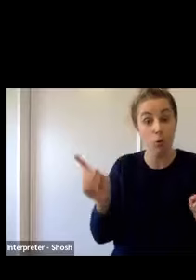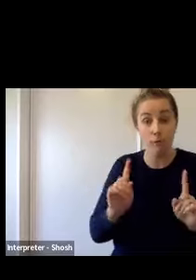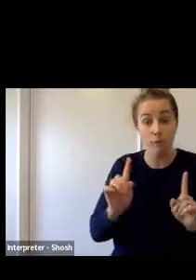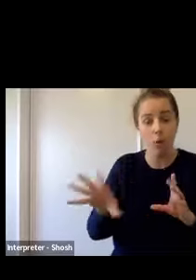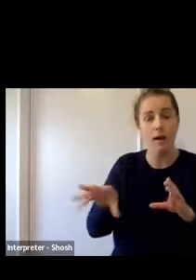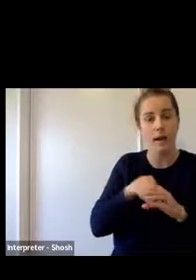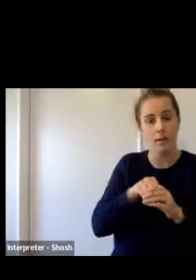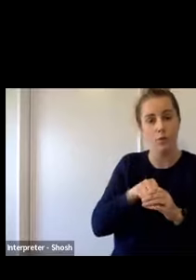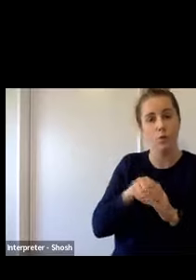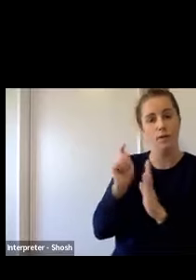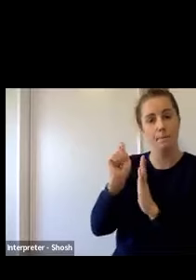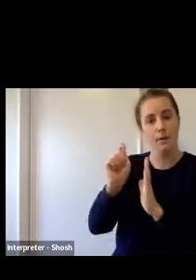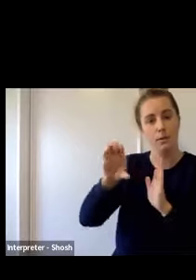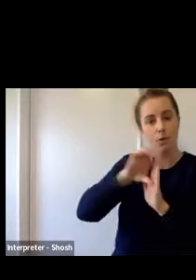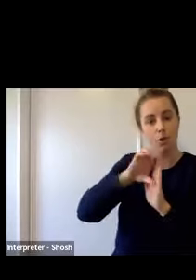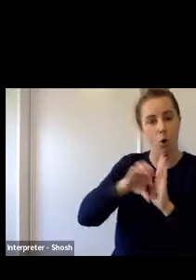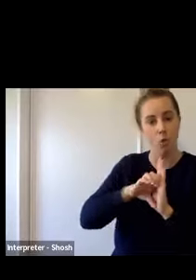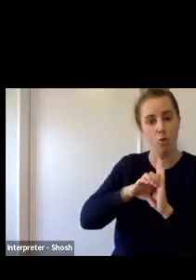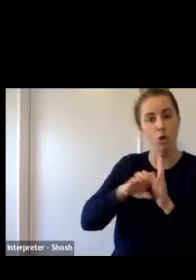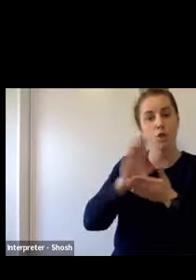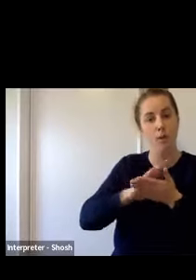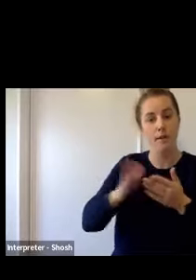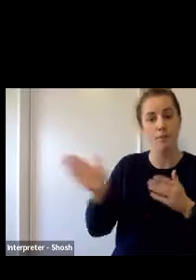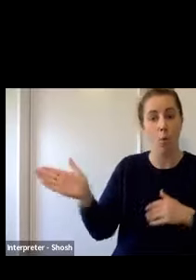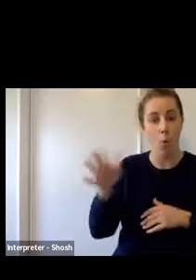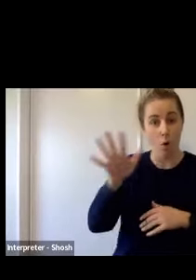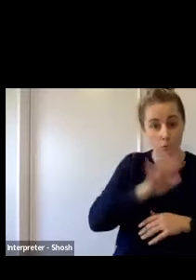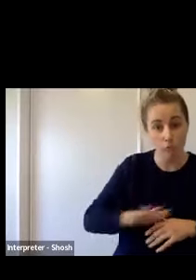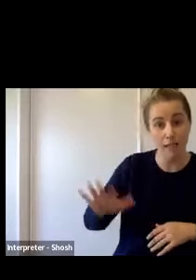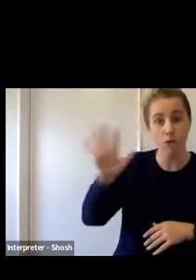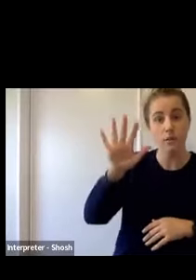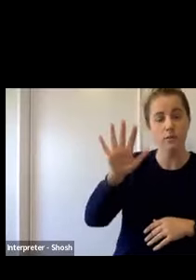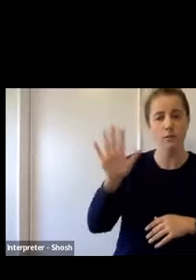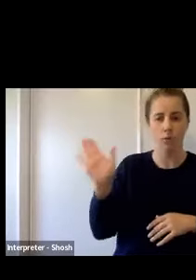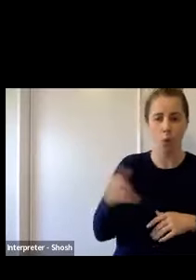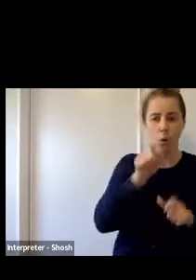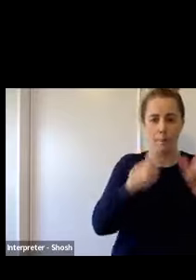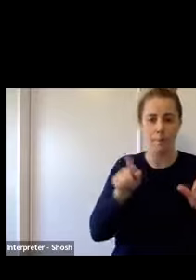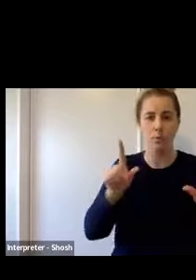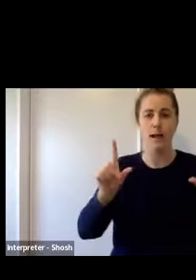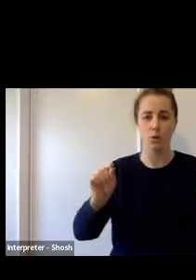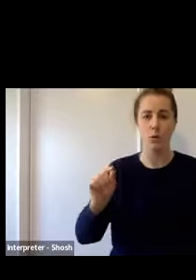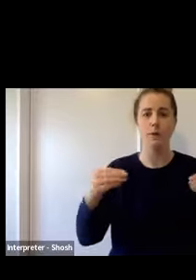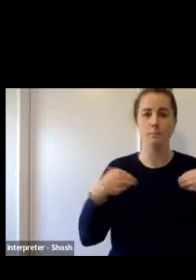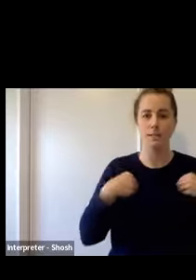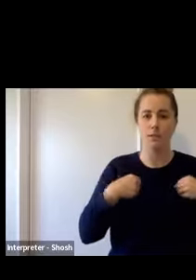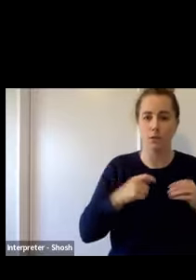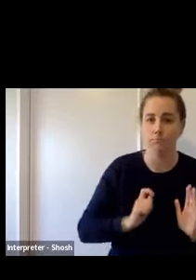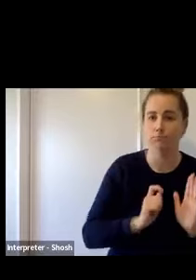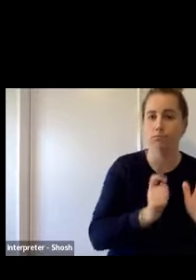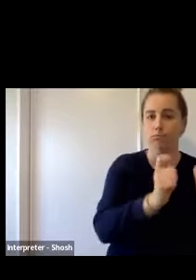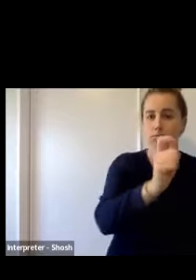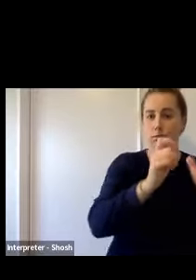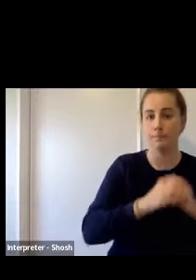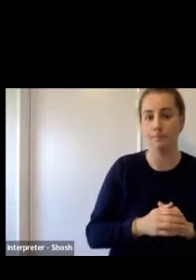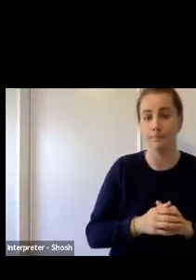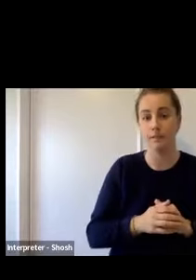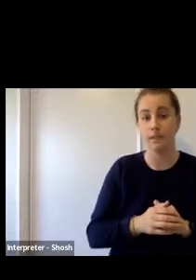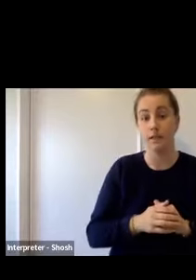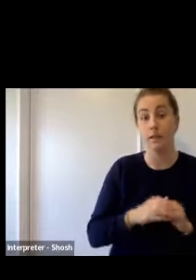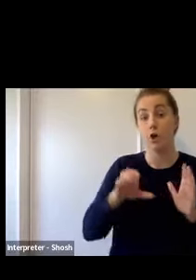the building code for all regions and for all persons conducting a business or undertaking, such that codes